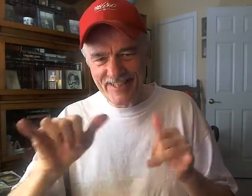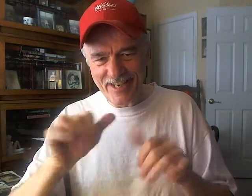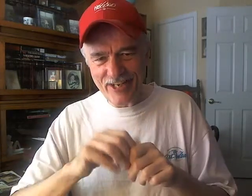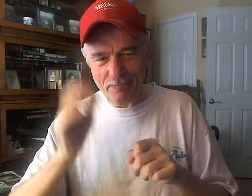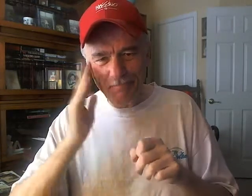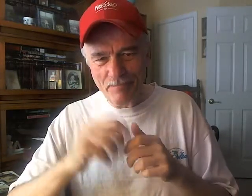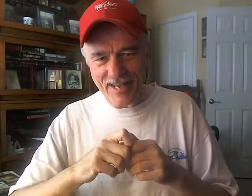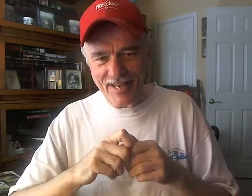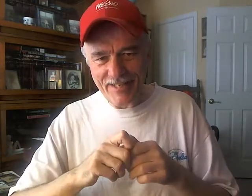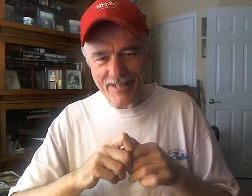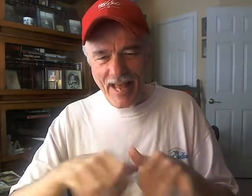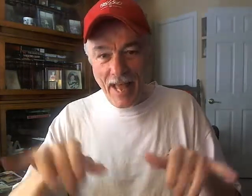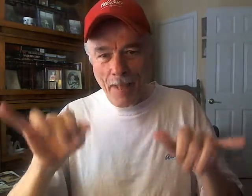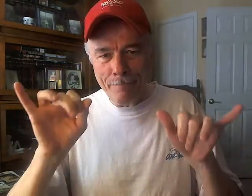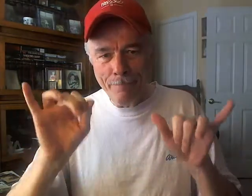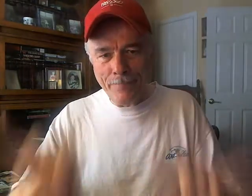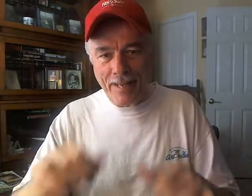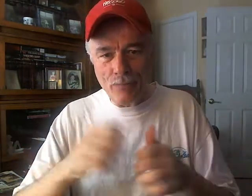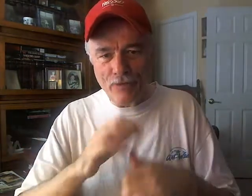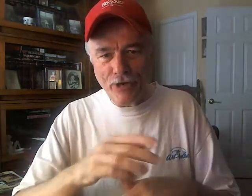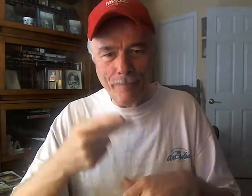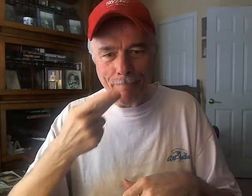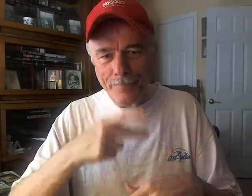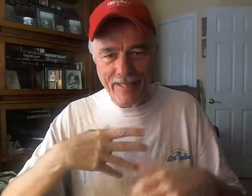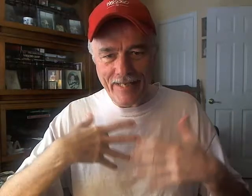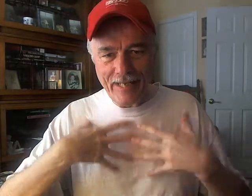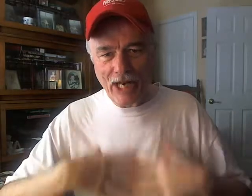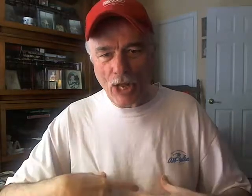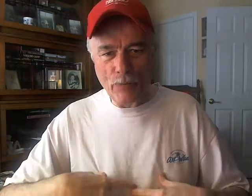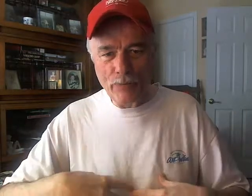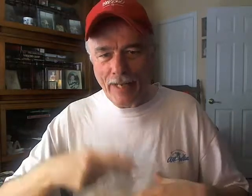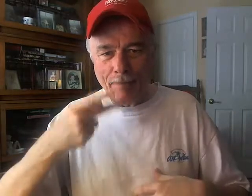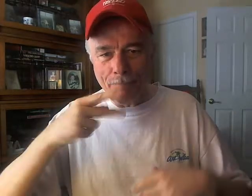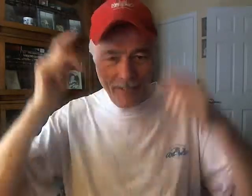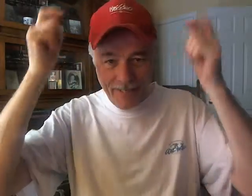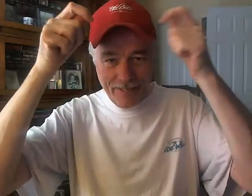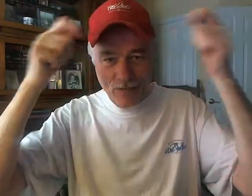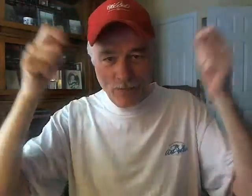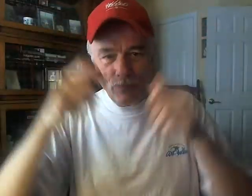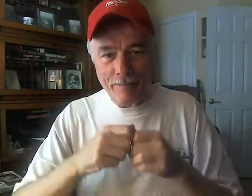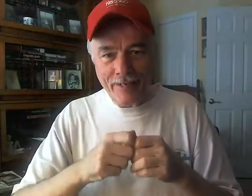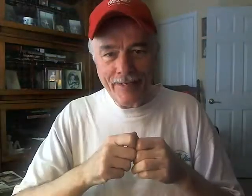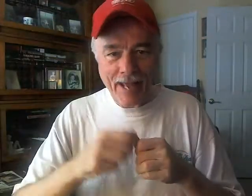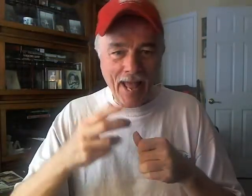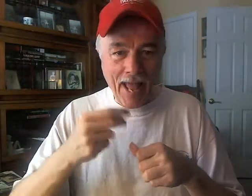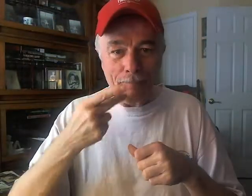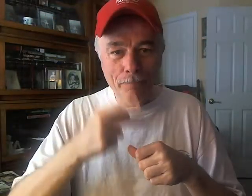Still it be. Maybe the pink girl, pink women, and